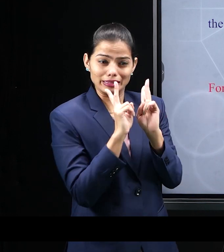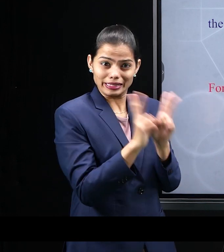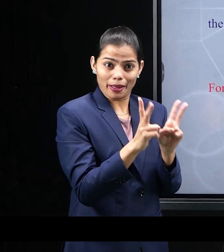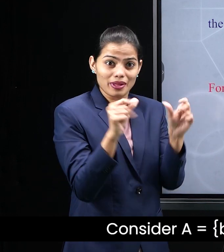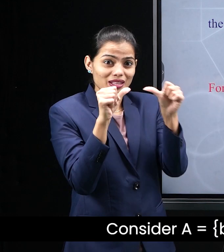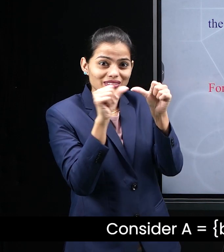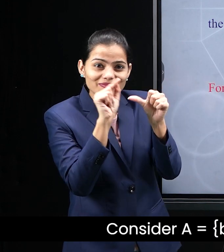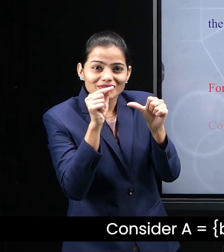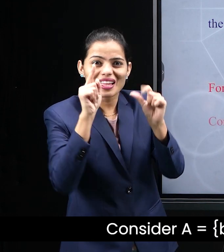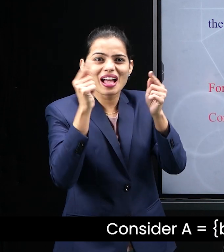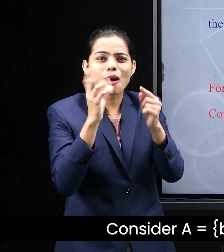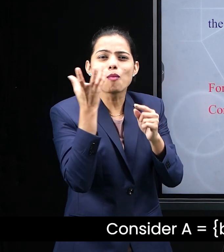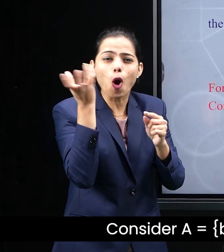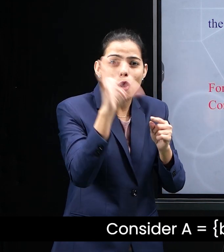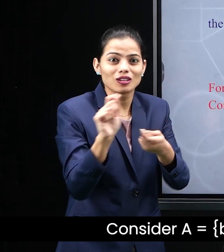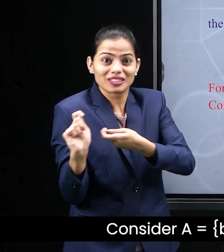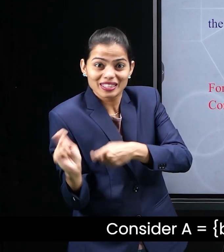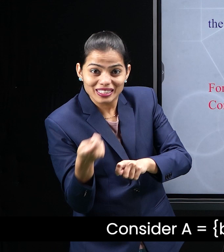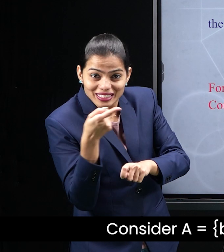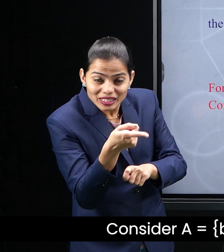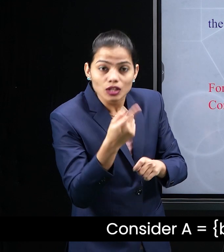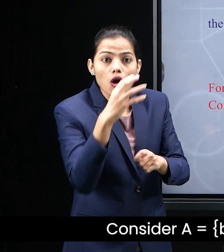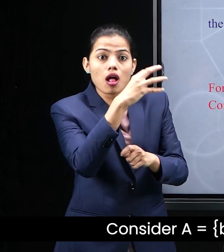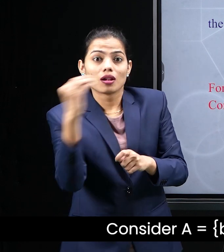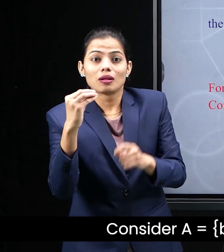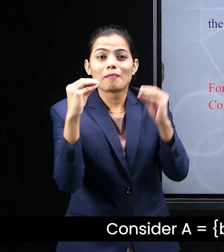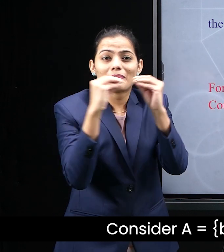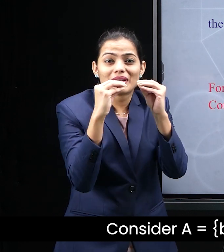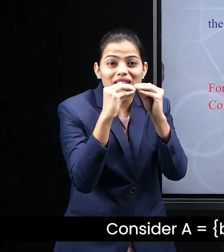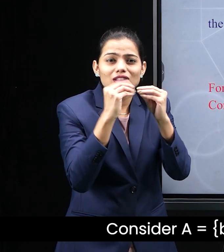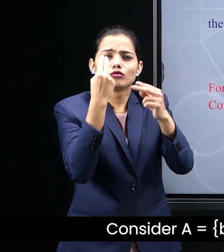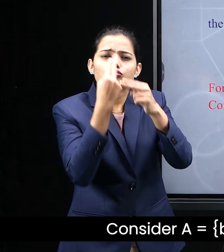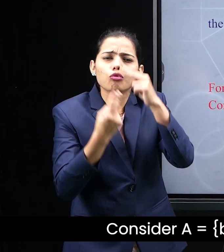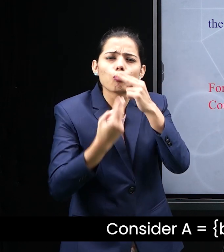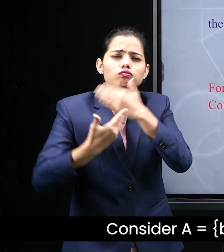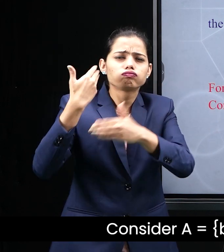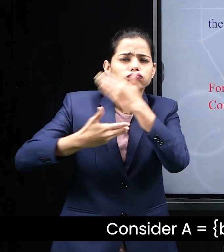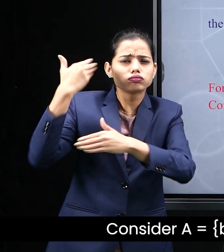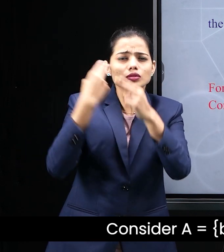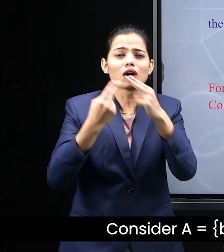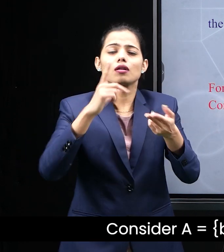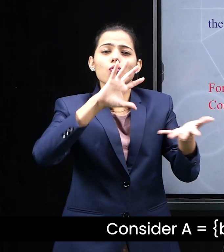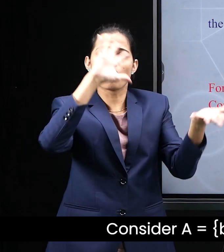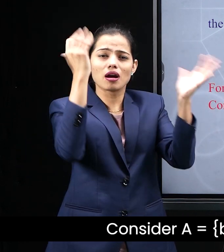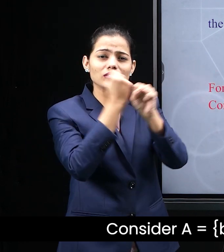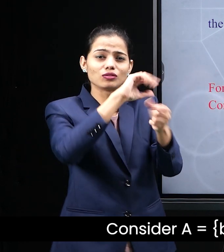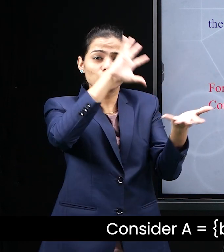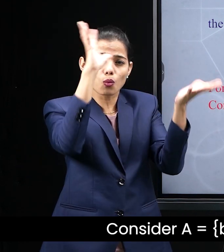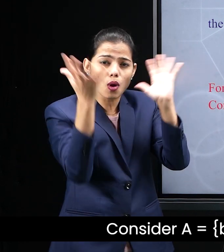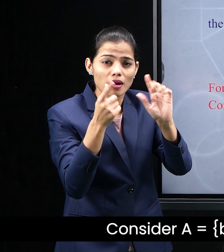example, consider A is equal to ball, bat and B is equal to history, geography.